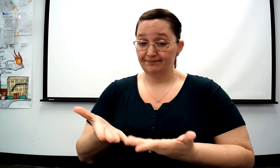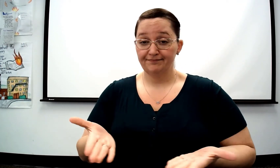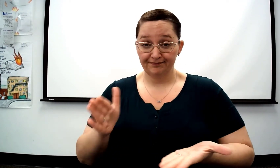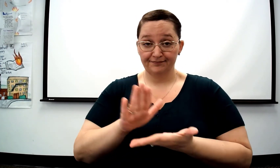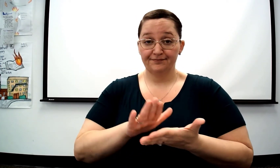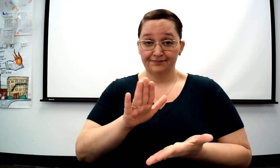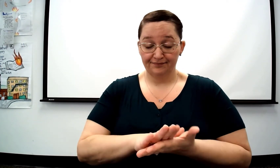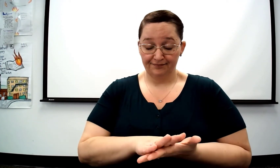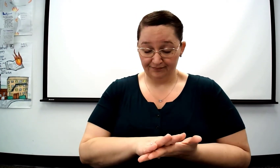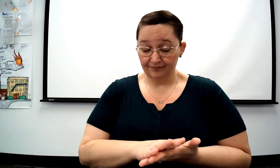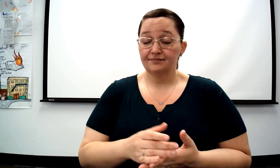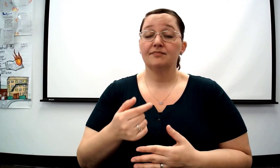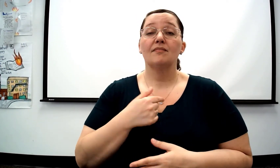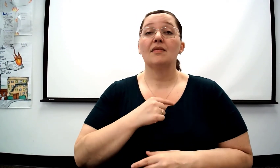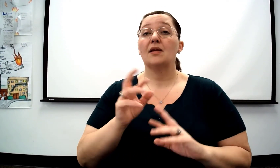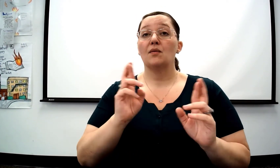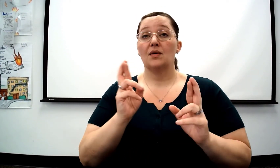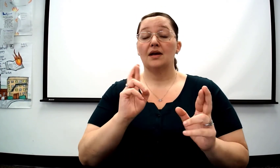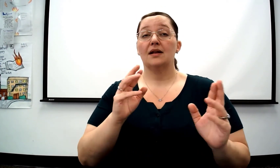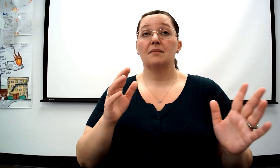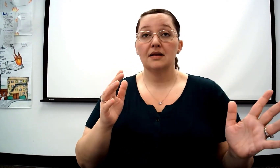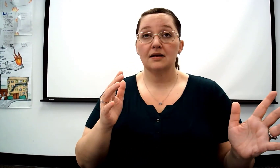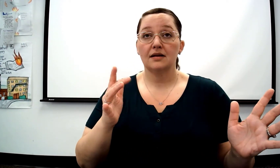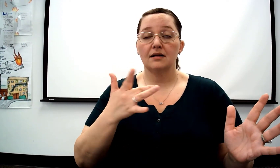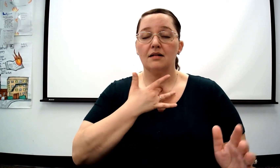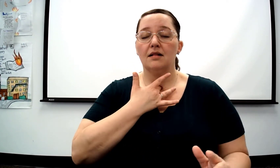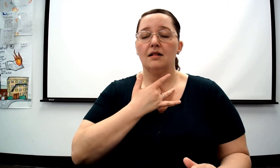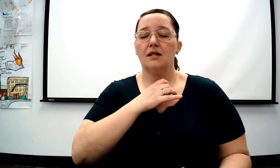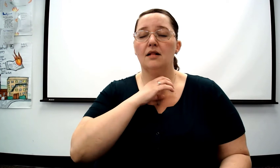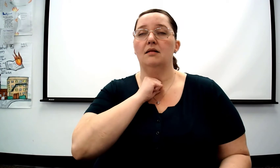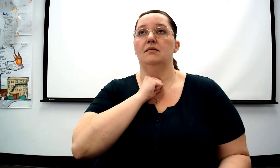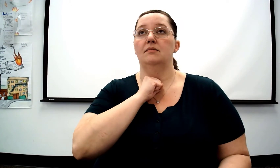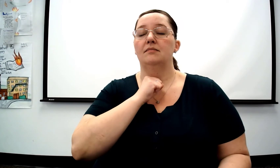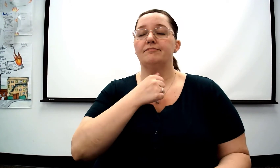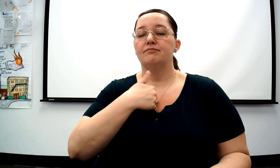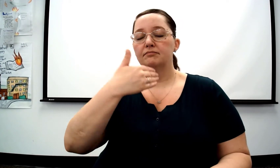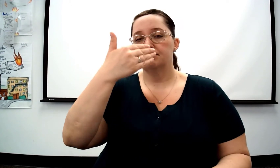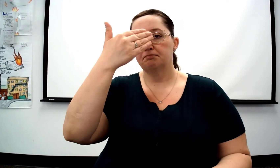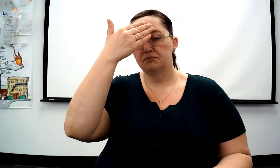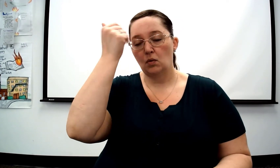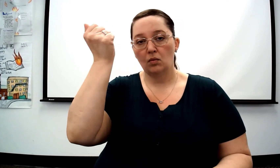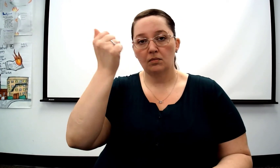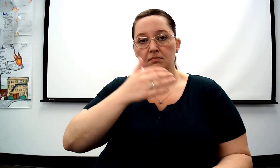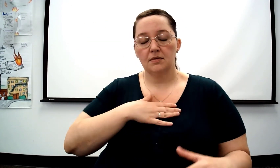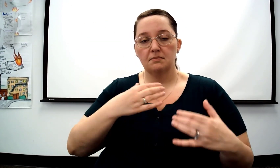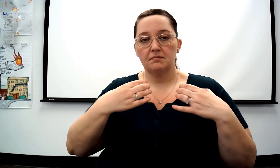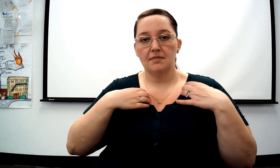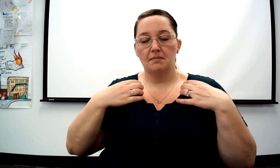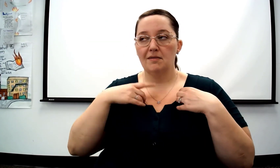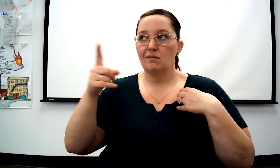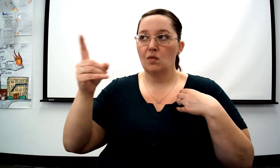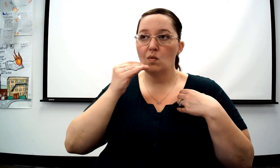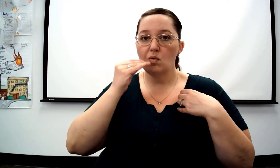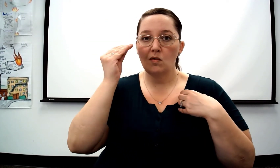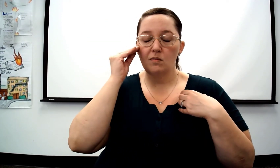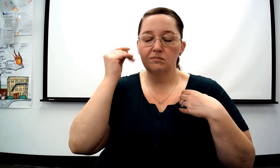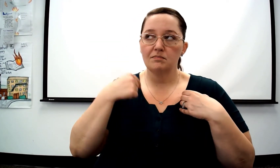we drove here, I got to school, and I'm ready to start class, but I forgot my backpack. I left it